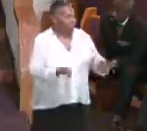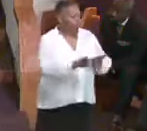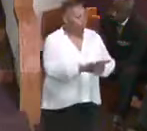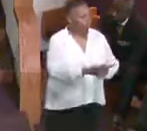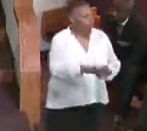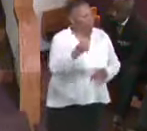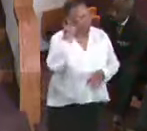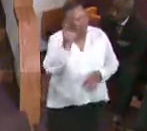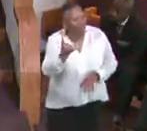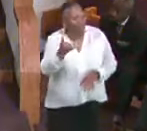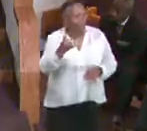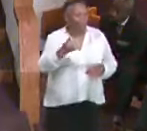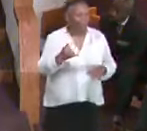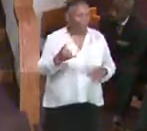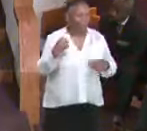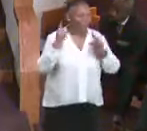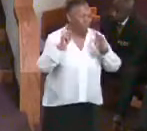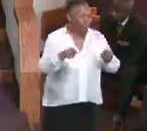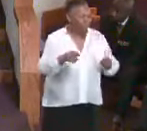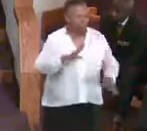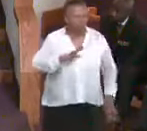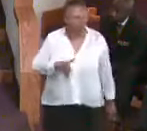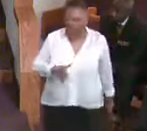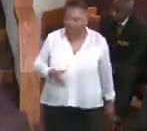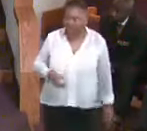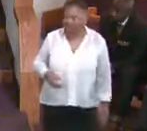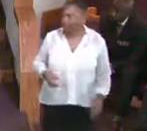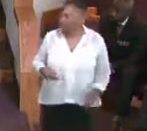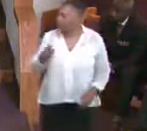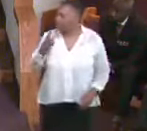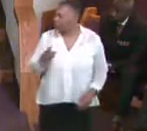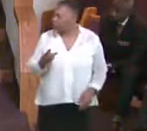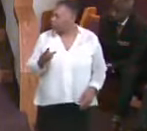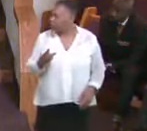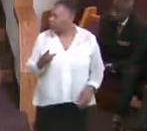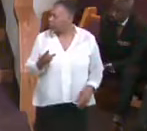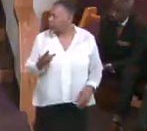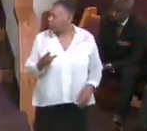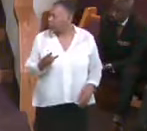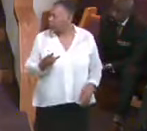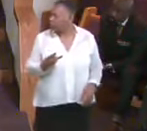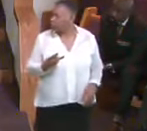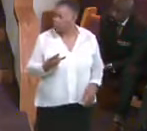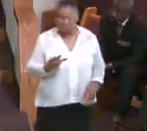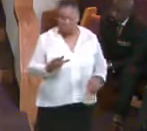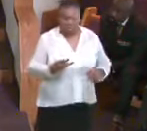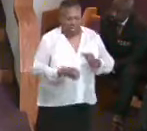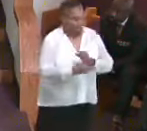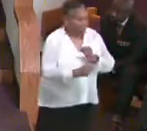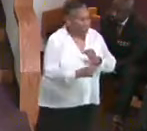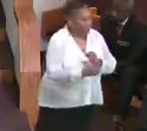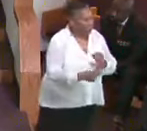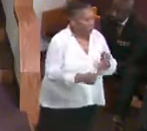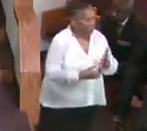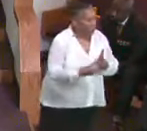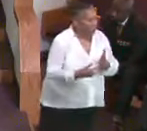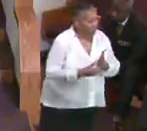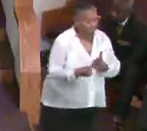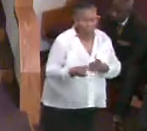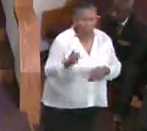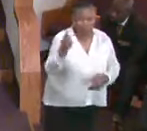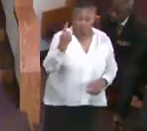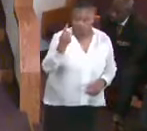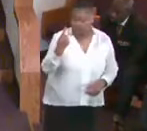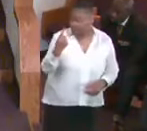I do understand. Now, there are two handouts, and you know we generally don't give handouts in our bulletins unless we just absolutely have to.